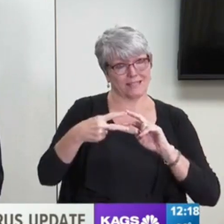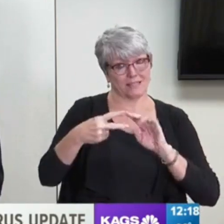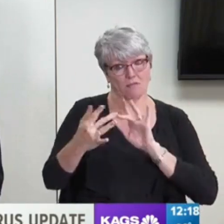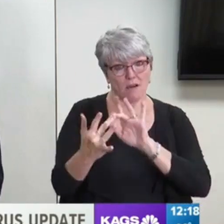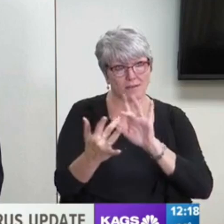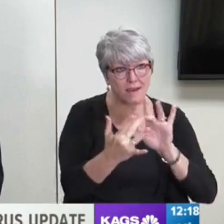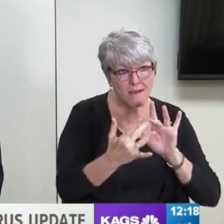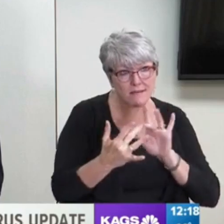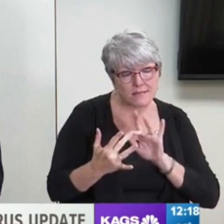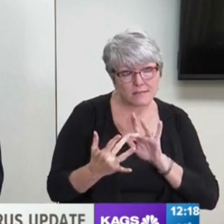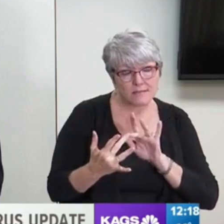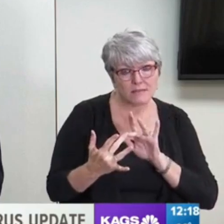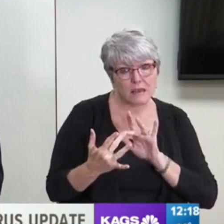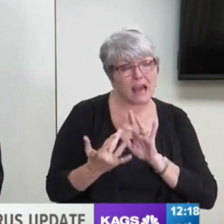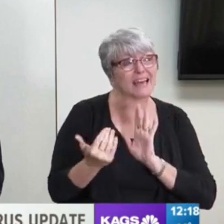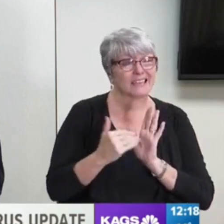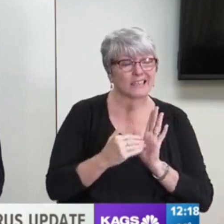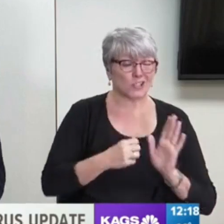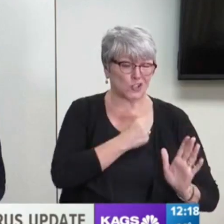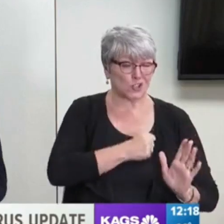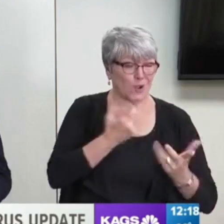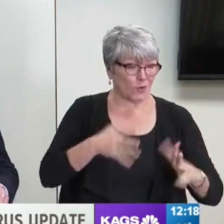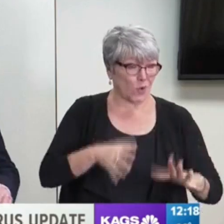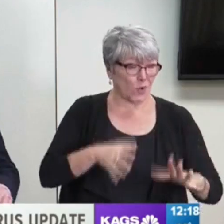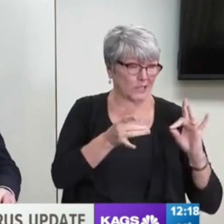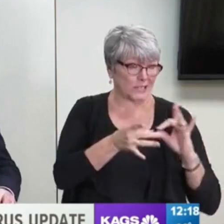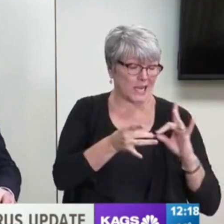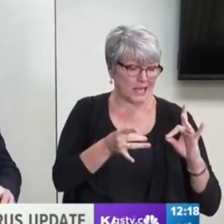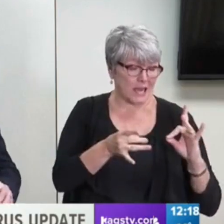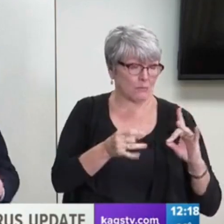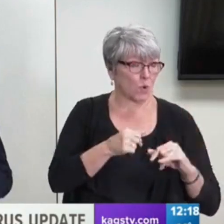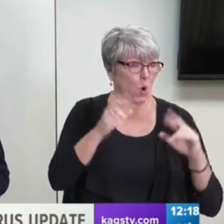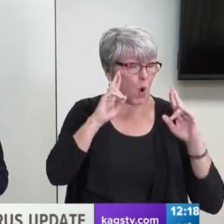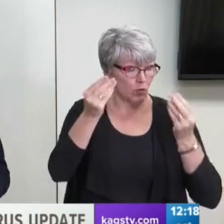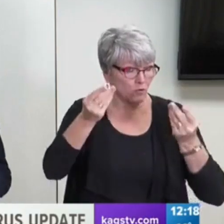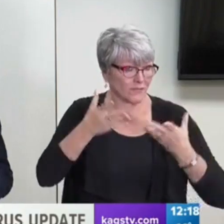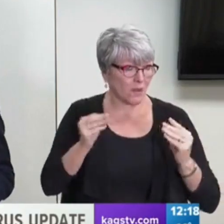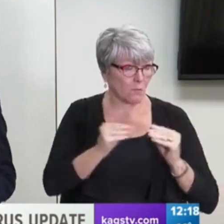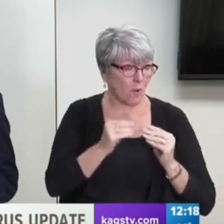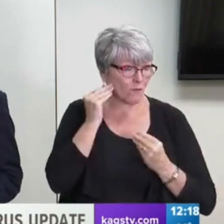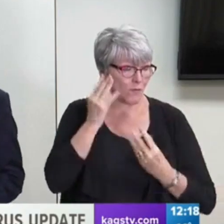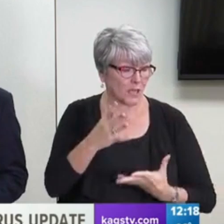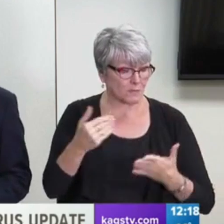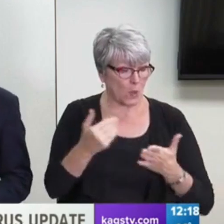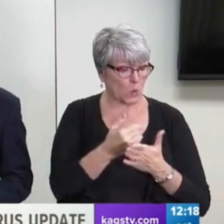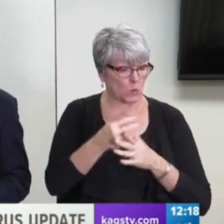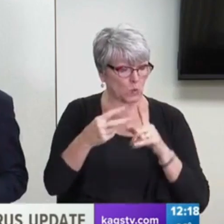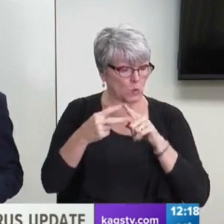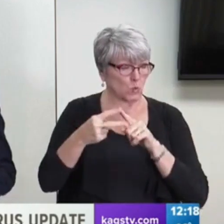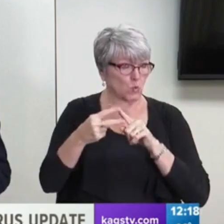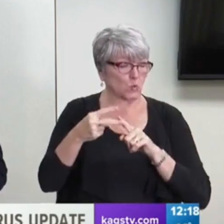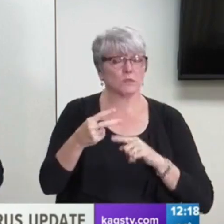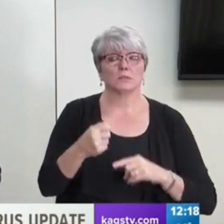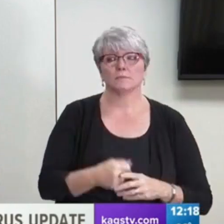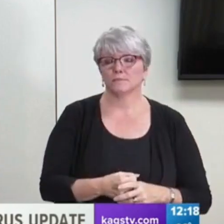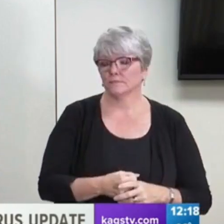contacts, and again, forgive me if you already said this, but we're just hoping you could share more if you hadn't already talked about